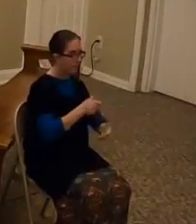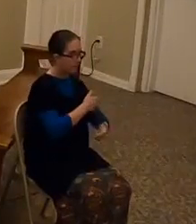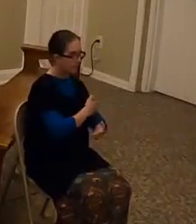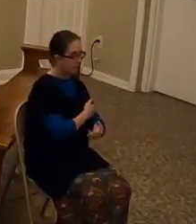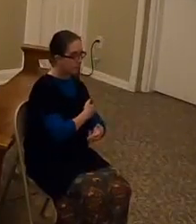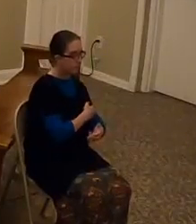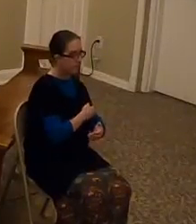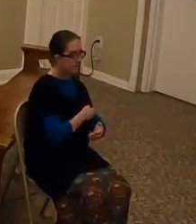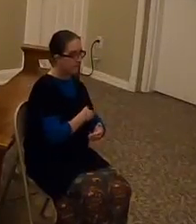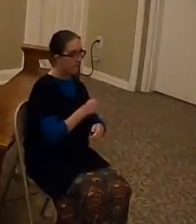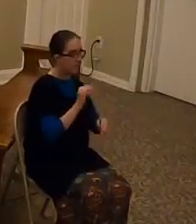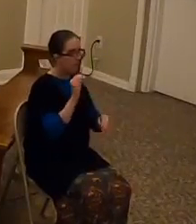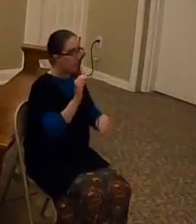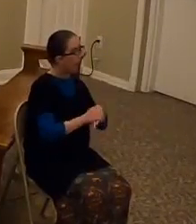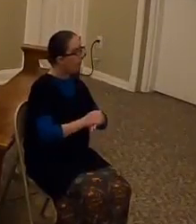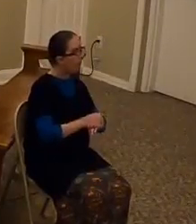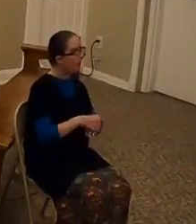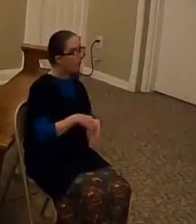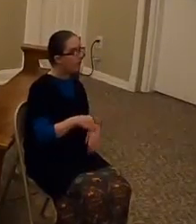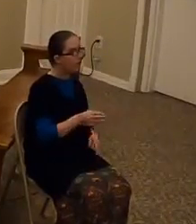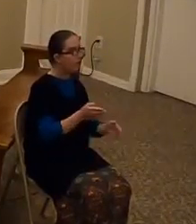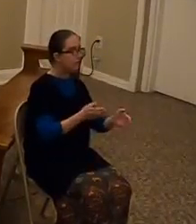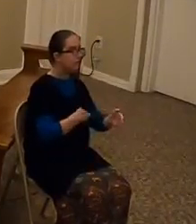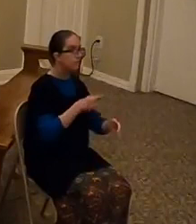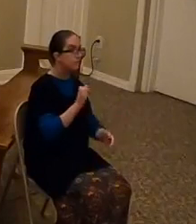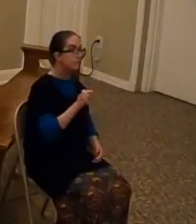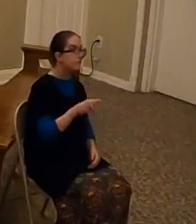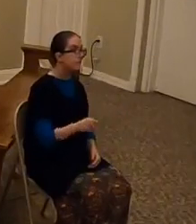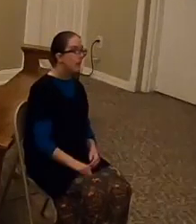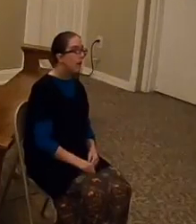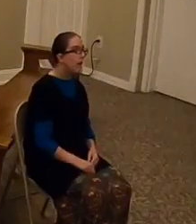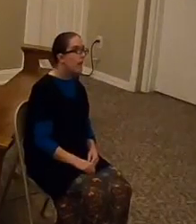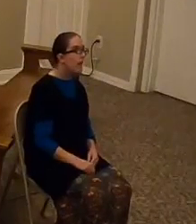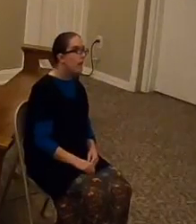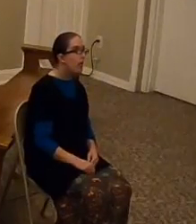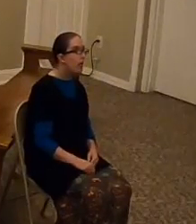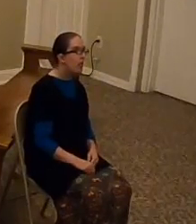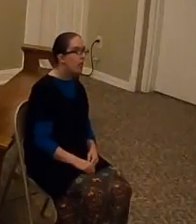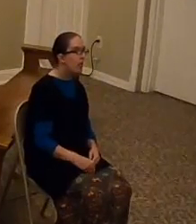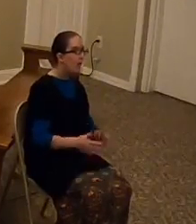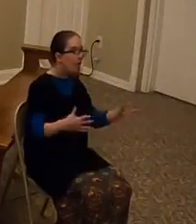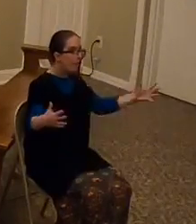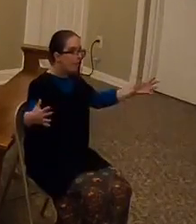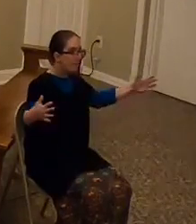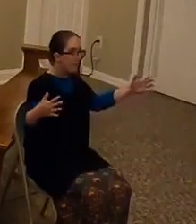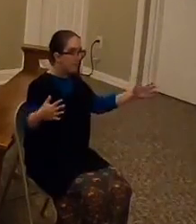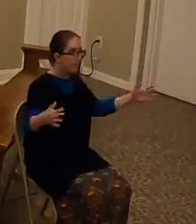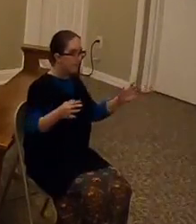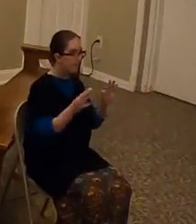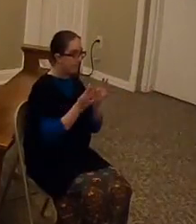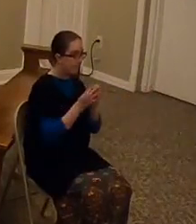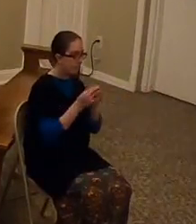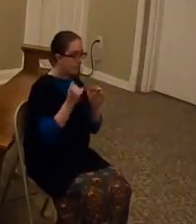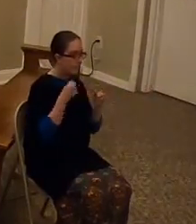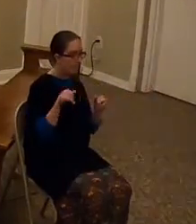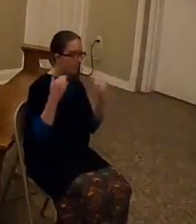still strung. They put him right up on the platform singing rap music. He went to a big meeting they had and sang rap.